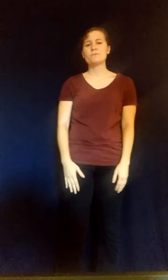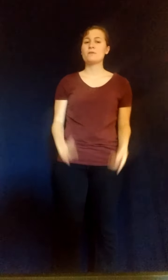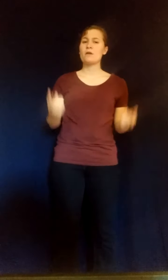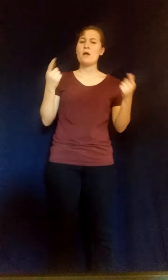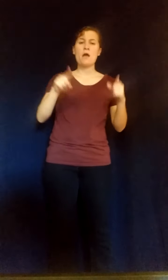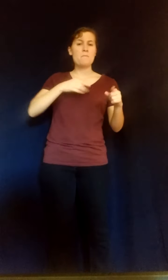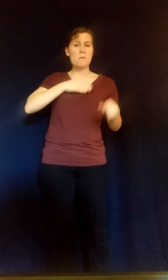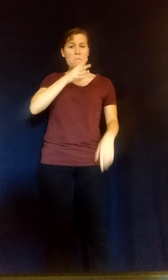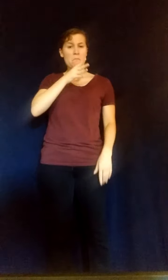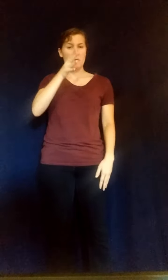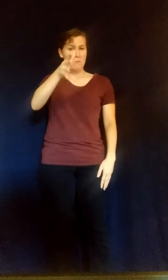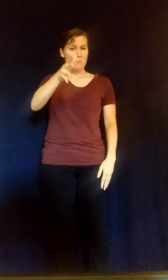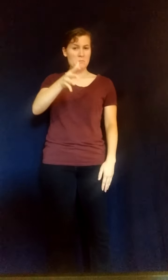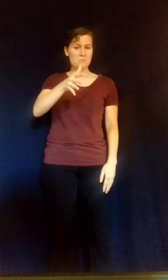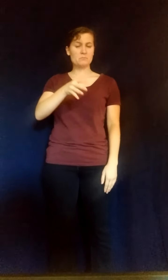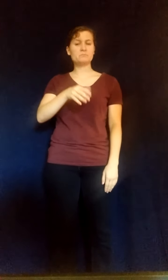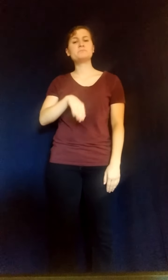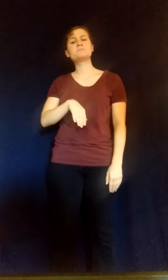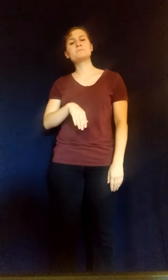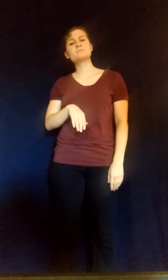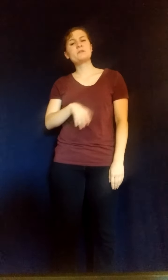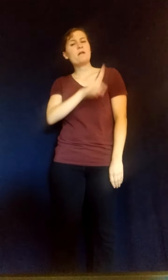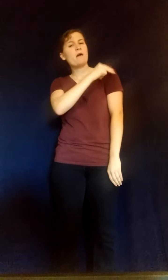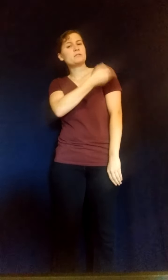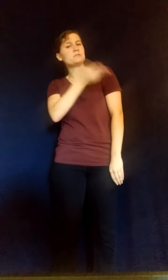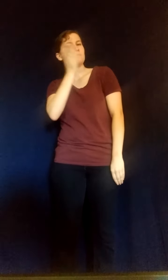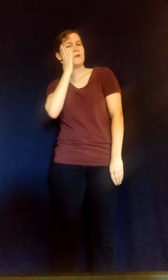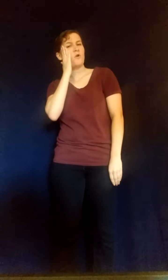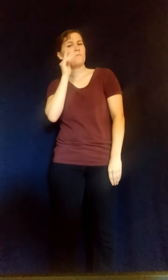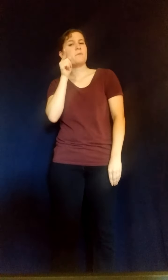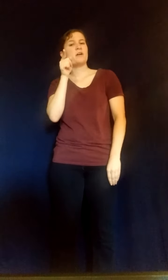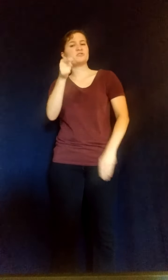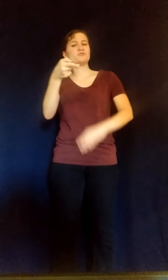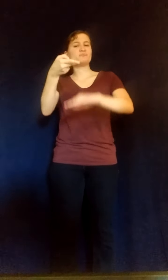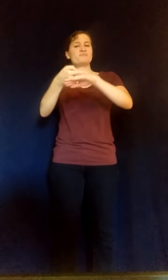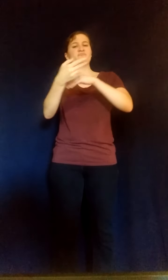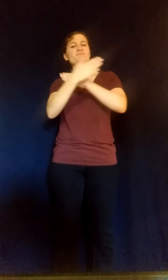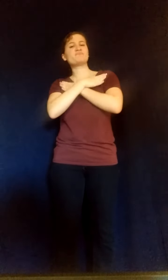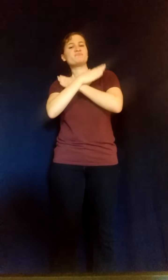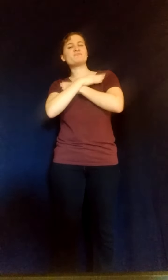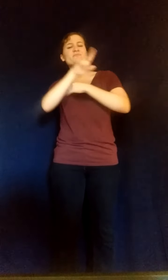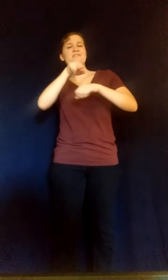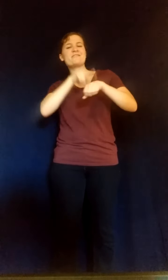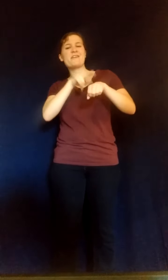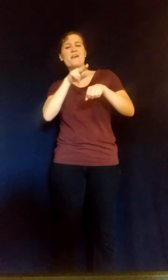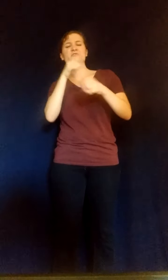my grandmother laid in a hospital bed like a bus stop, waiting for God to come pick her up.